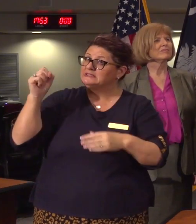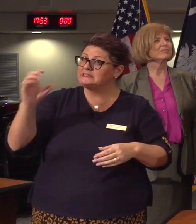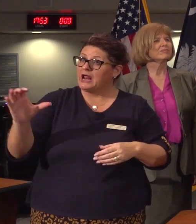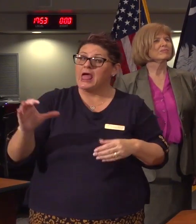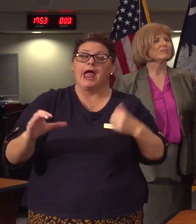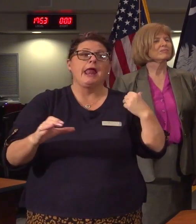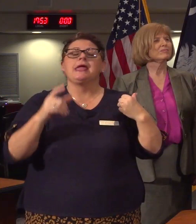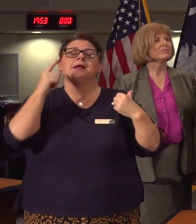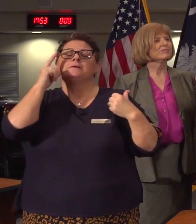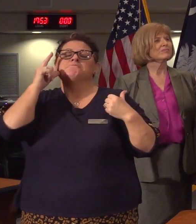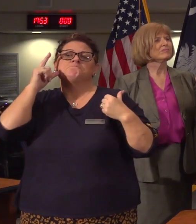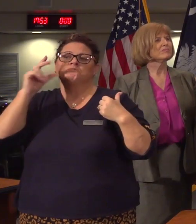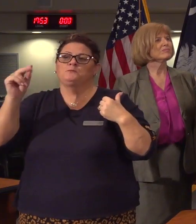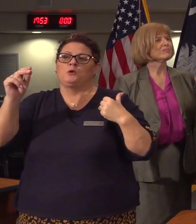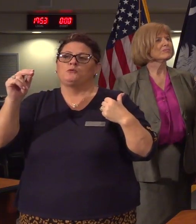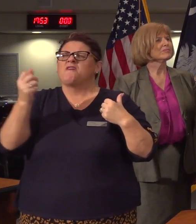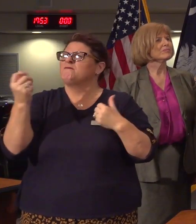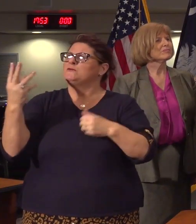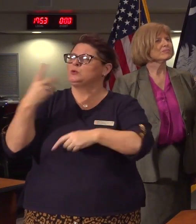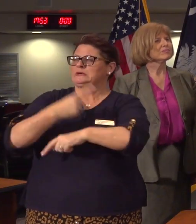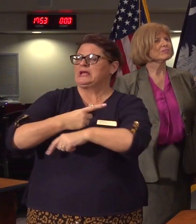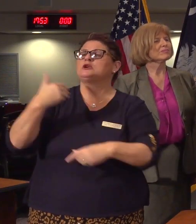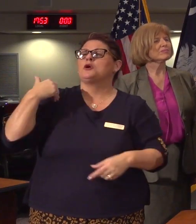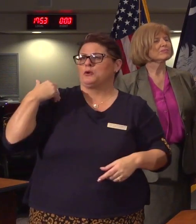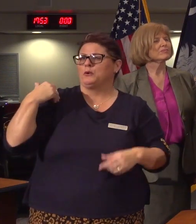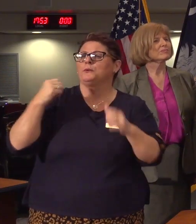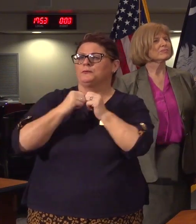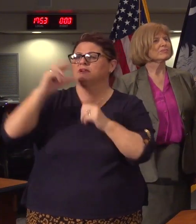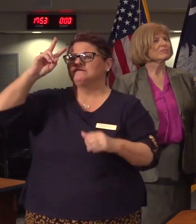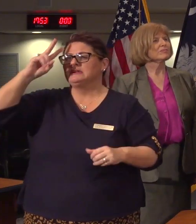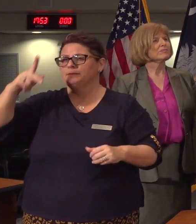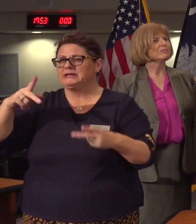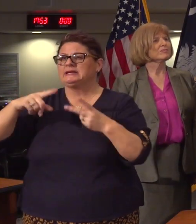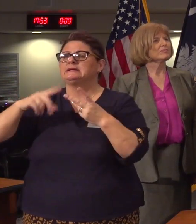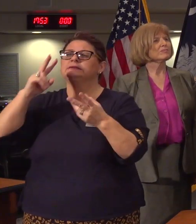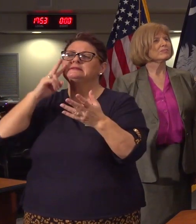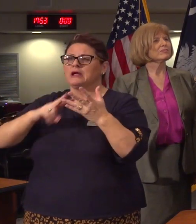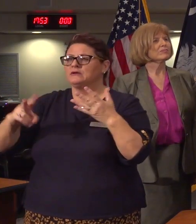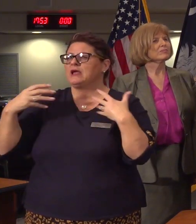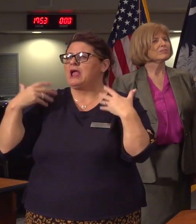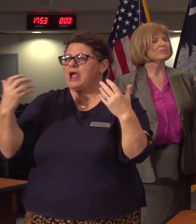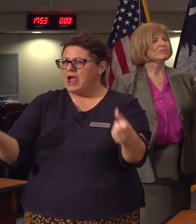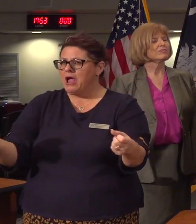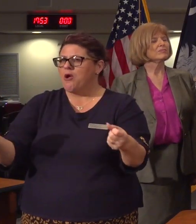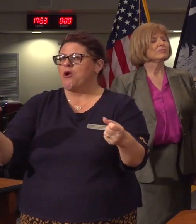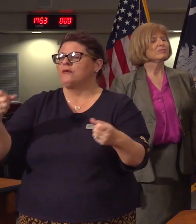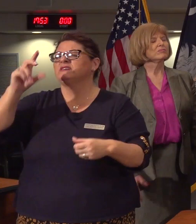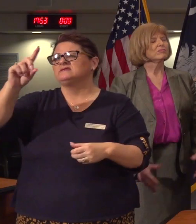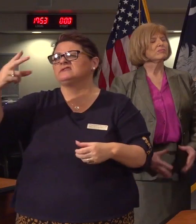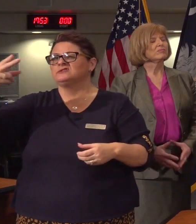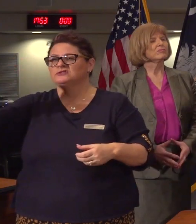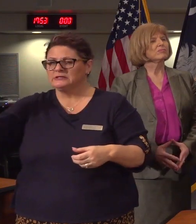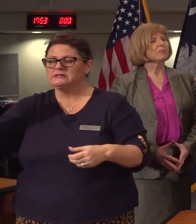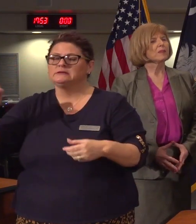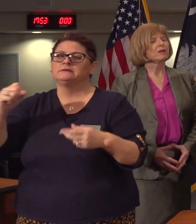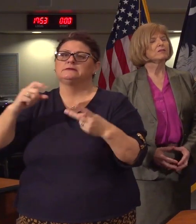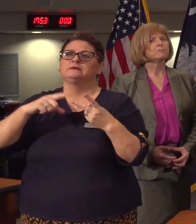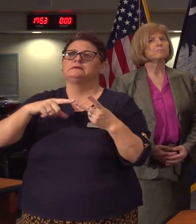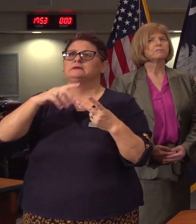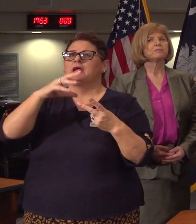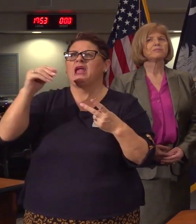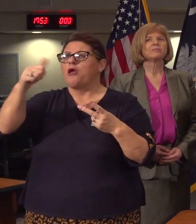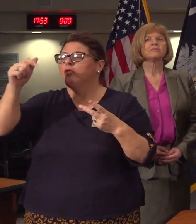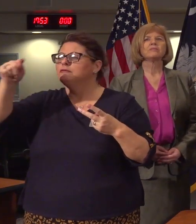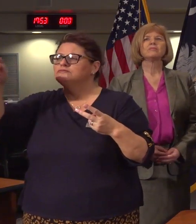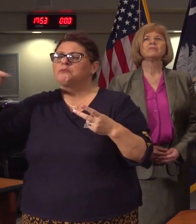The latest conversation we had a few days ago with the Vice President and the Secretary of Health and Human Services, as well as a variety of